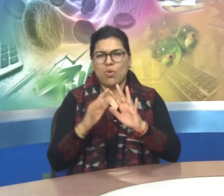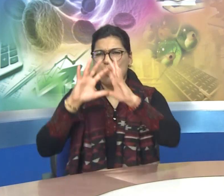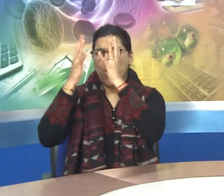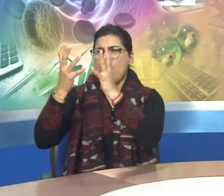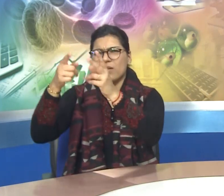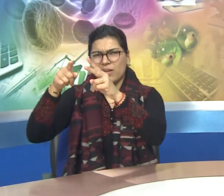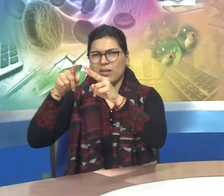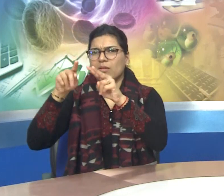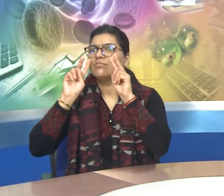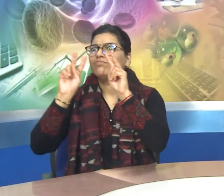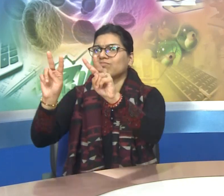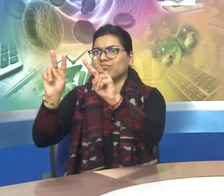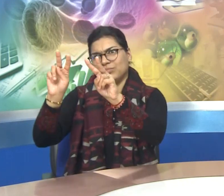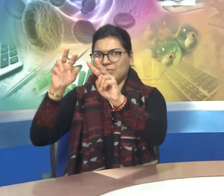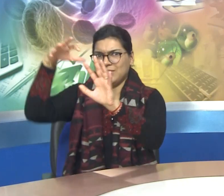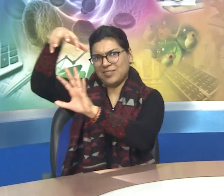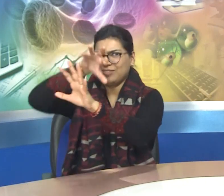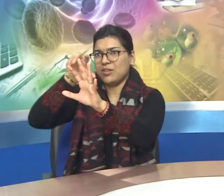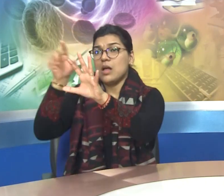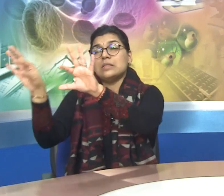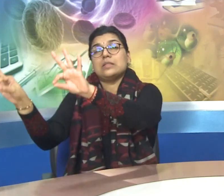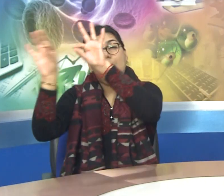most familiar type of map is thematic map.